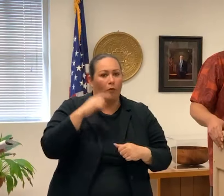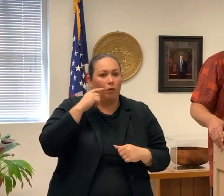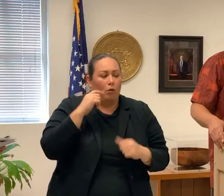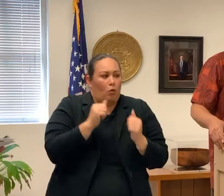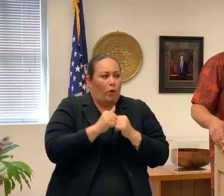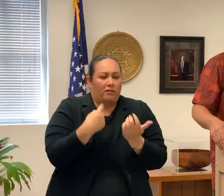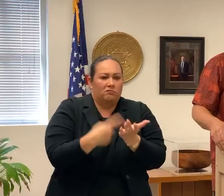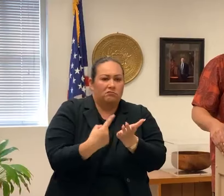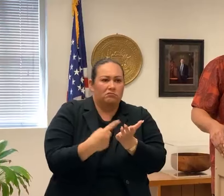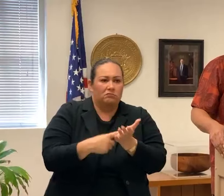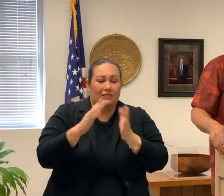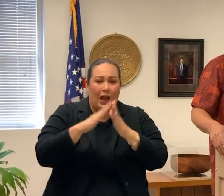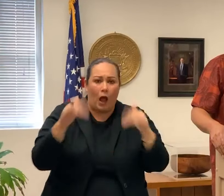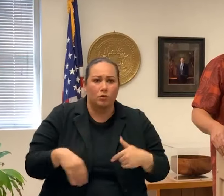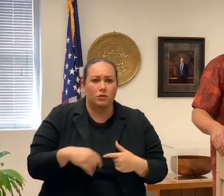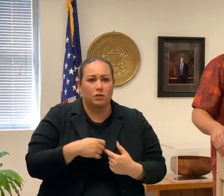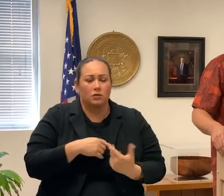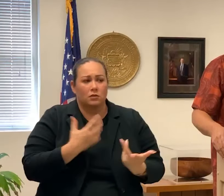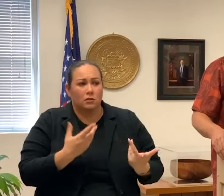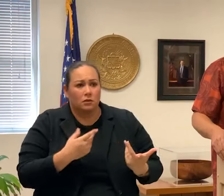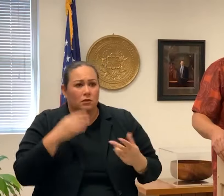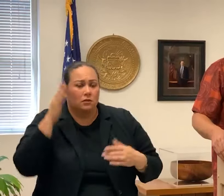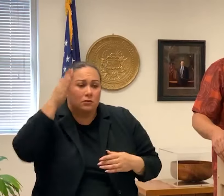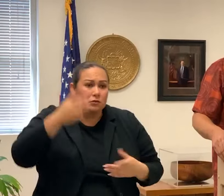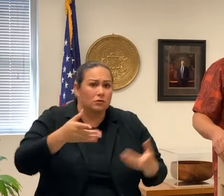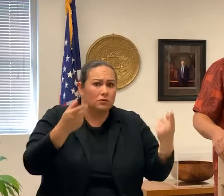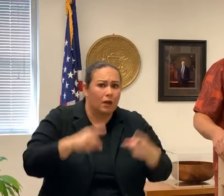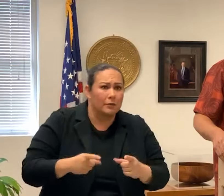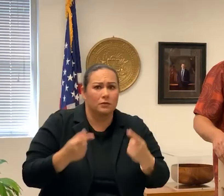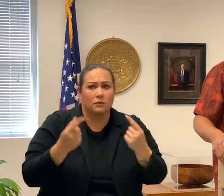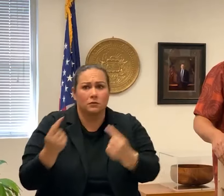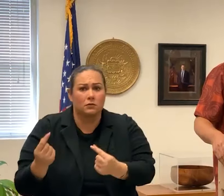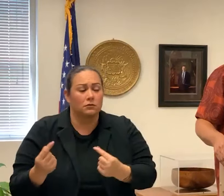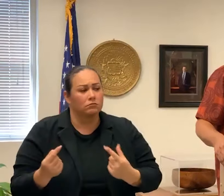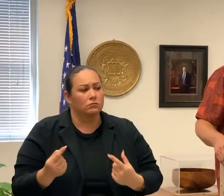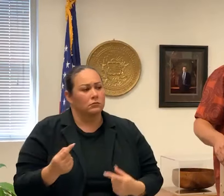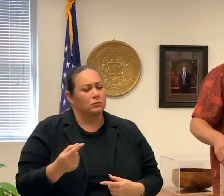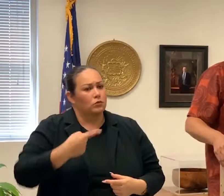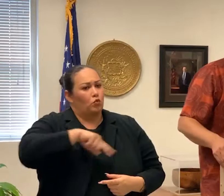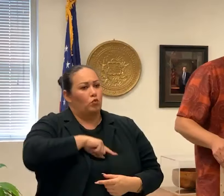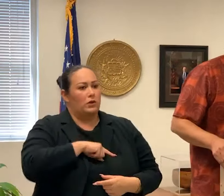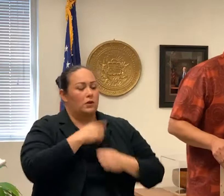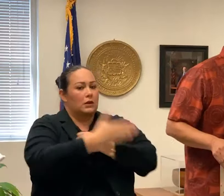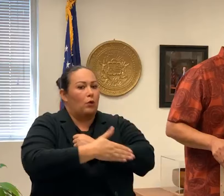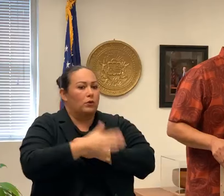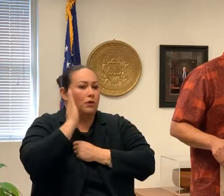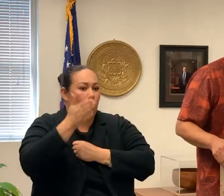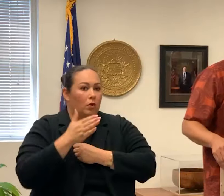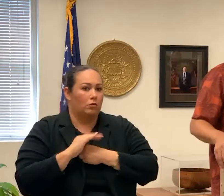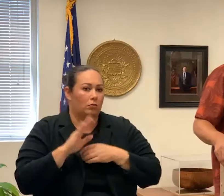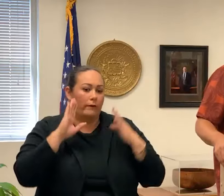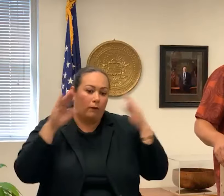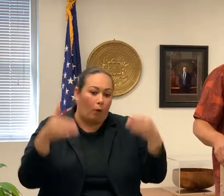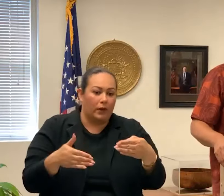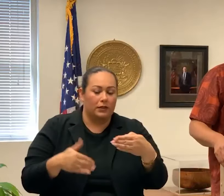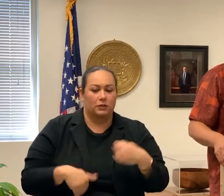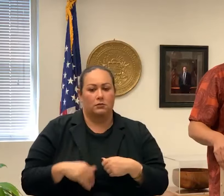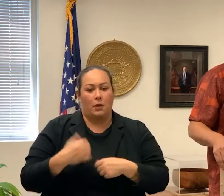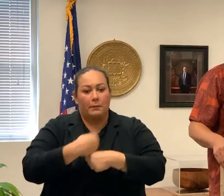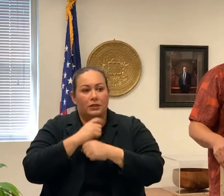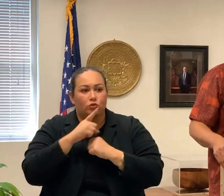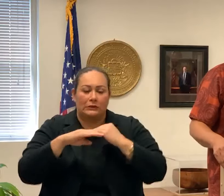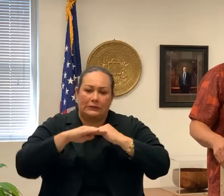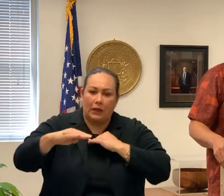appreciate Governor mentioning the county will take point on getting our folks into stable housing,